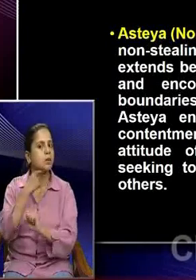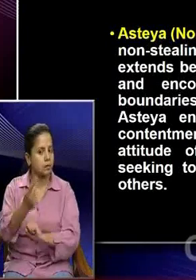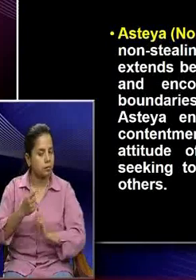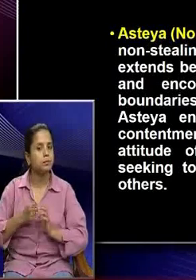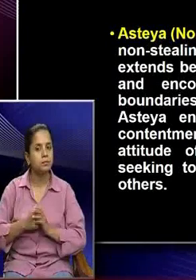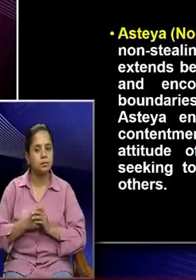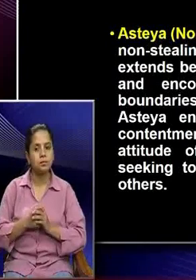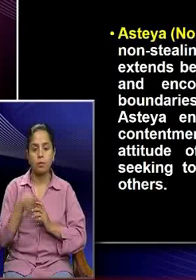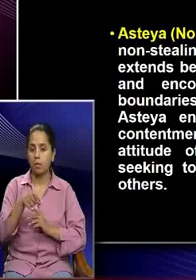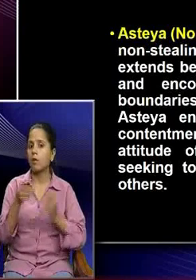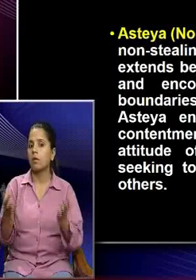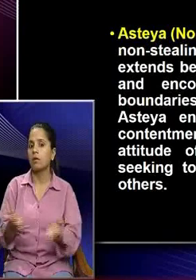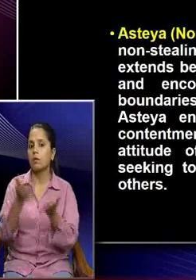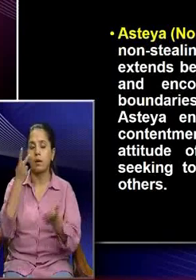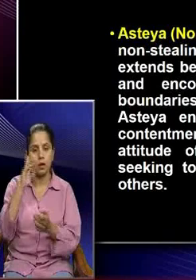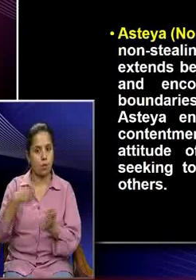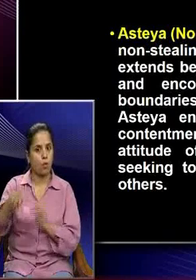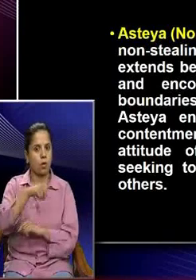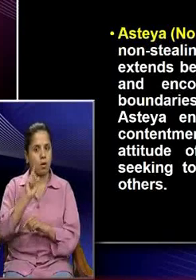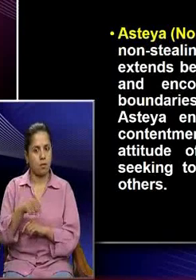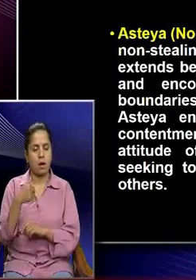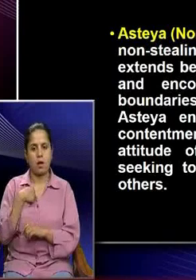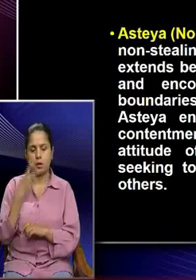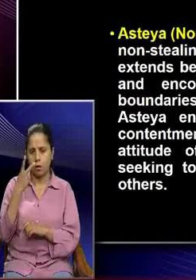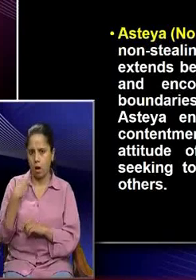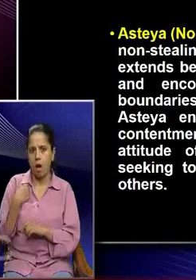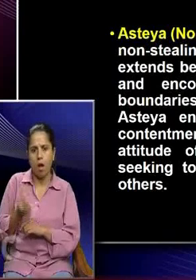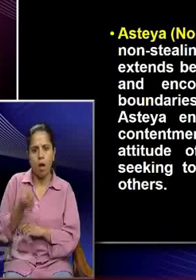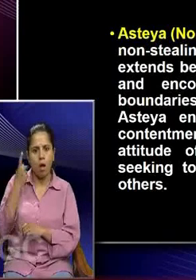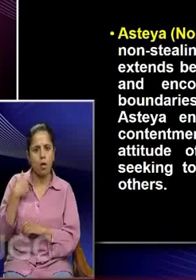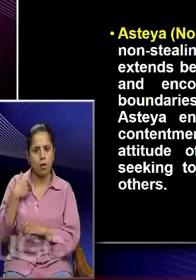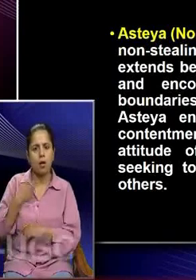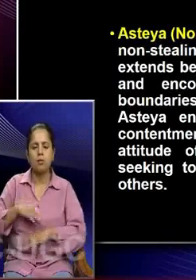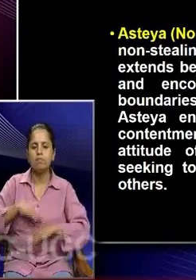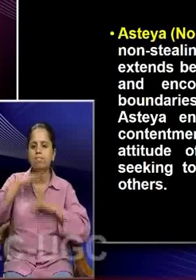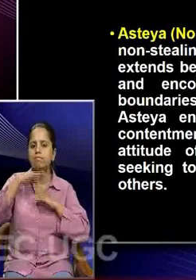So, it encourages us to cultivate contentment,